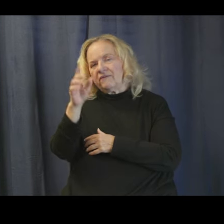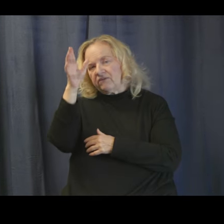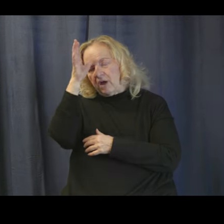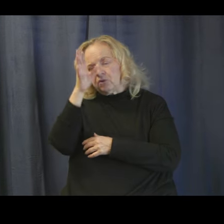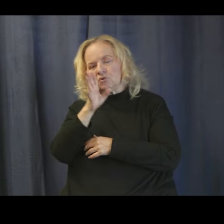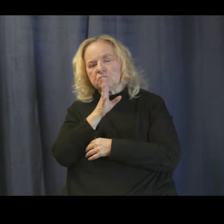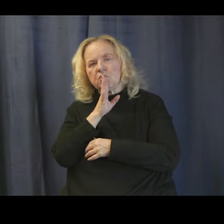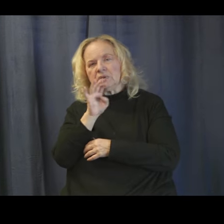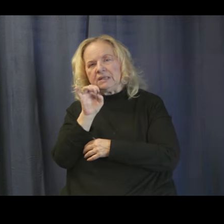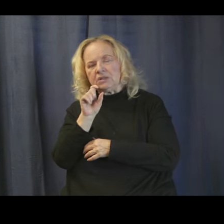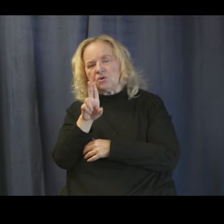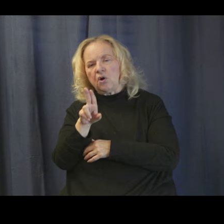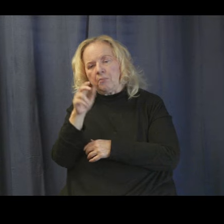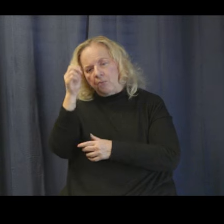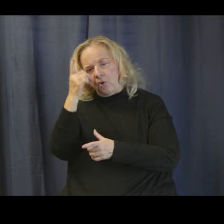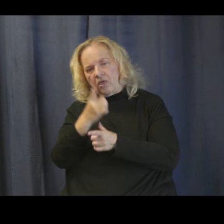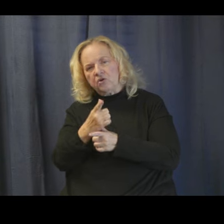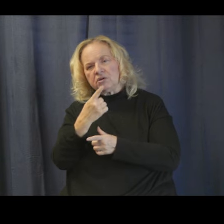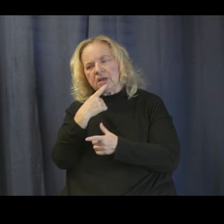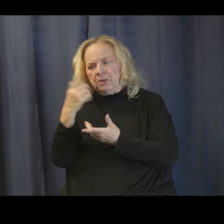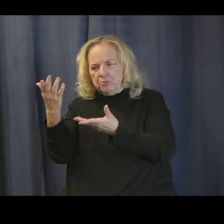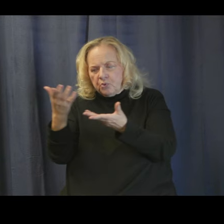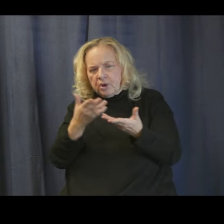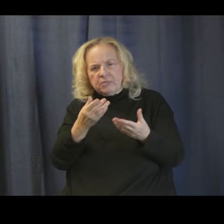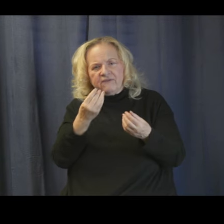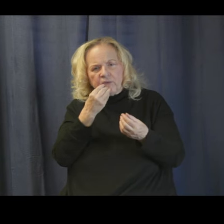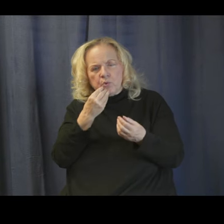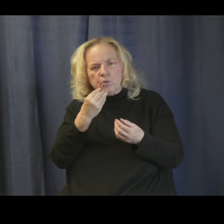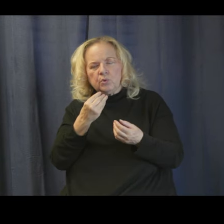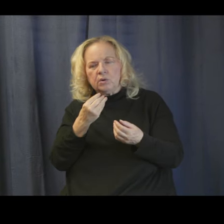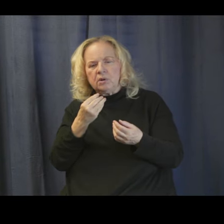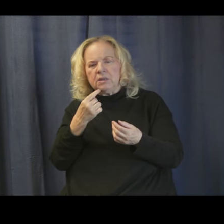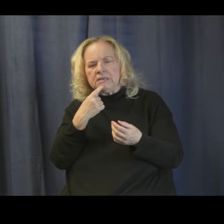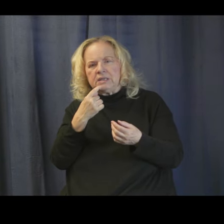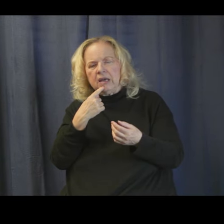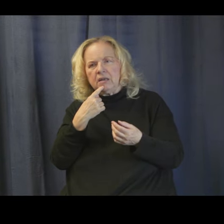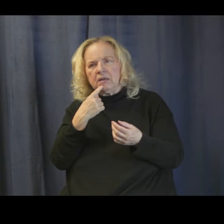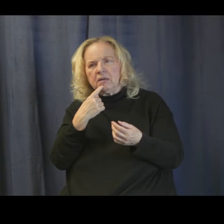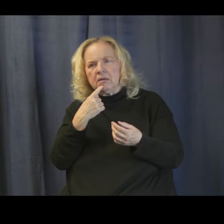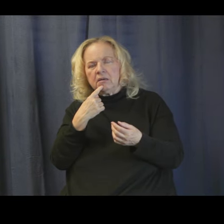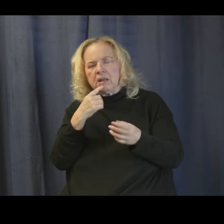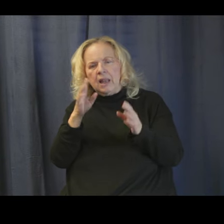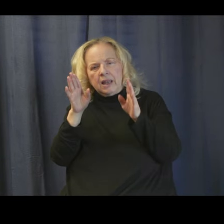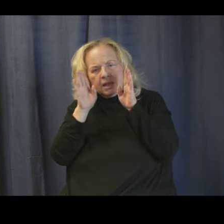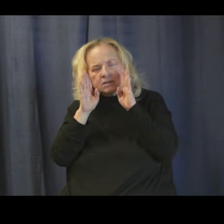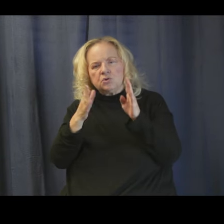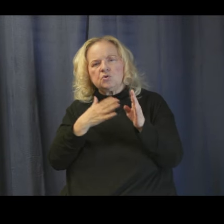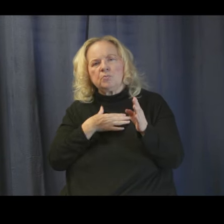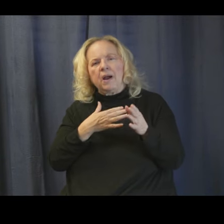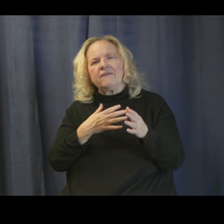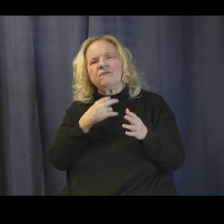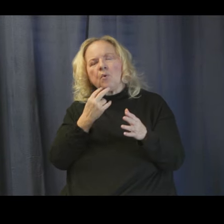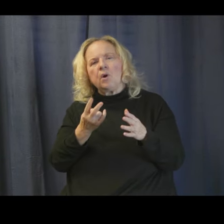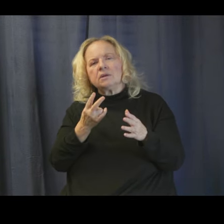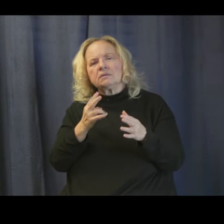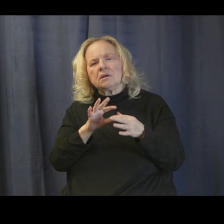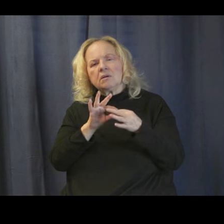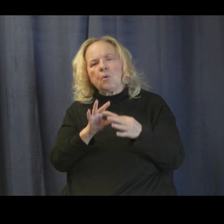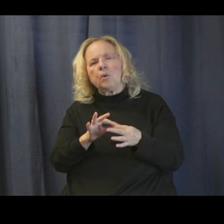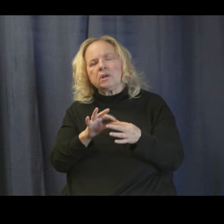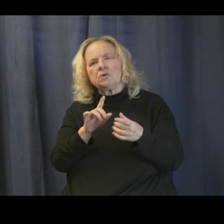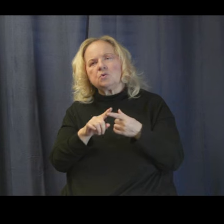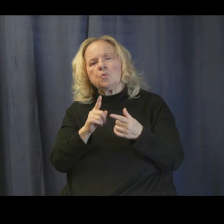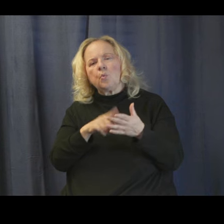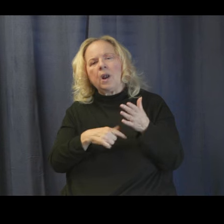father speak to Esau, your brother, saying, bring me some great food. And then she said, hearken to my voice according